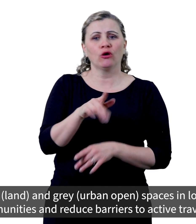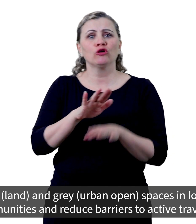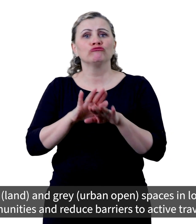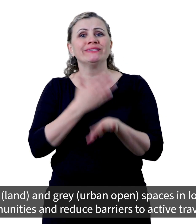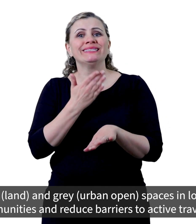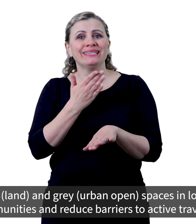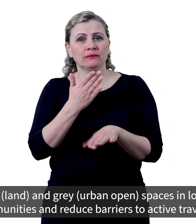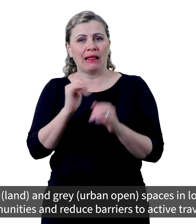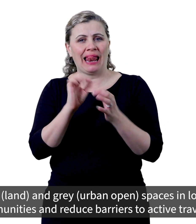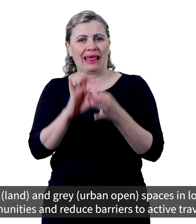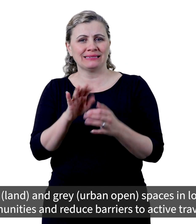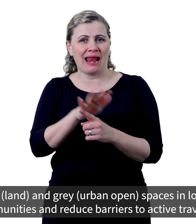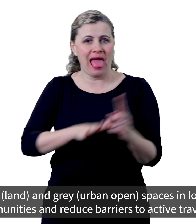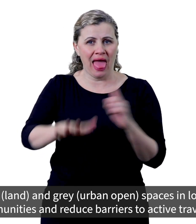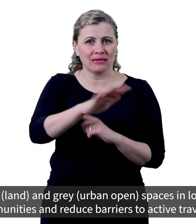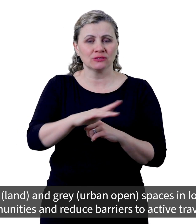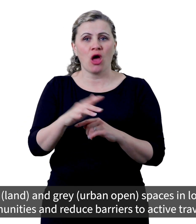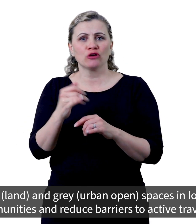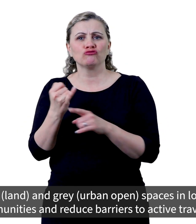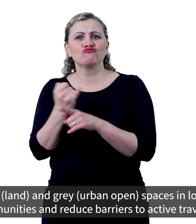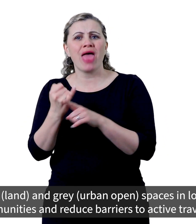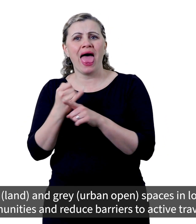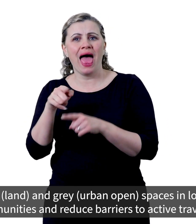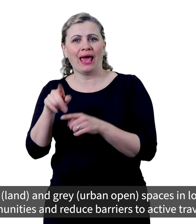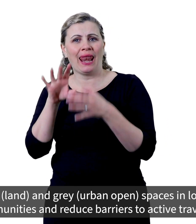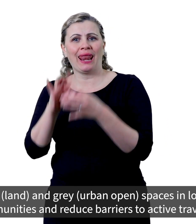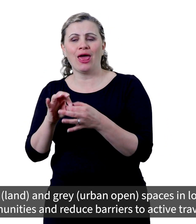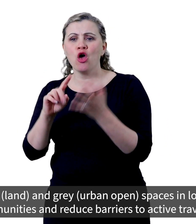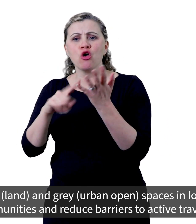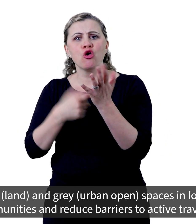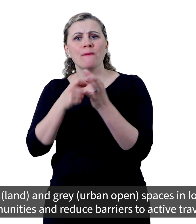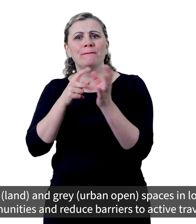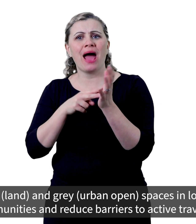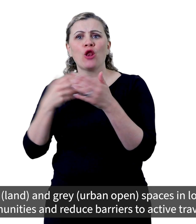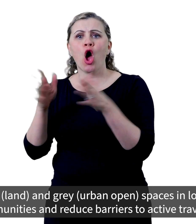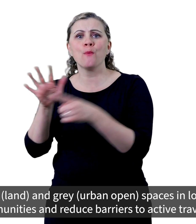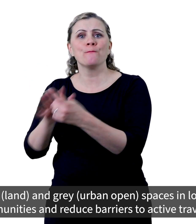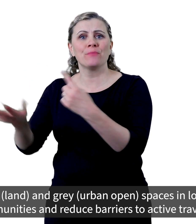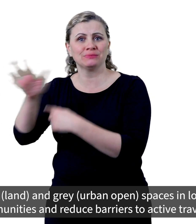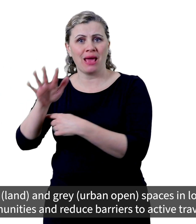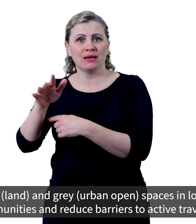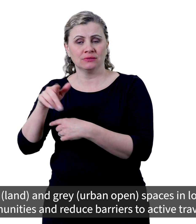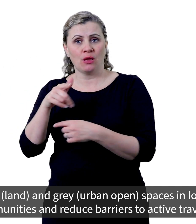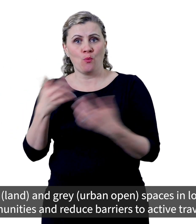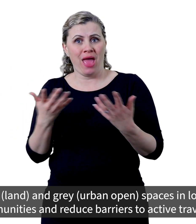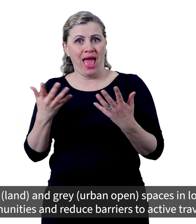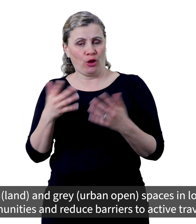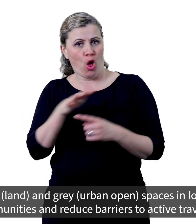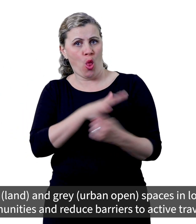green, land, and grey, urban open spaces in local communities and reduce barriers to active